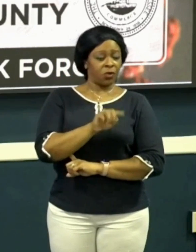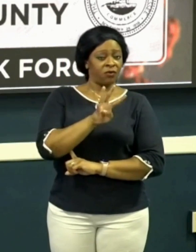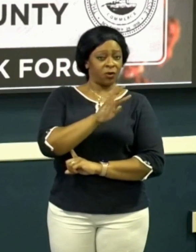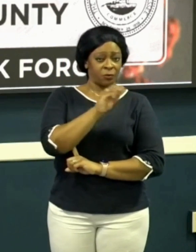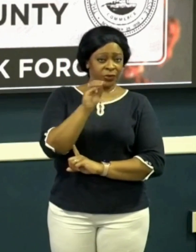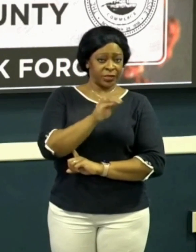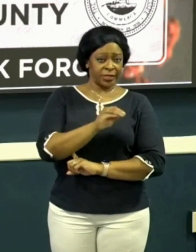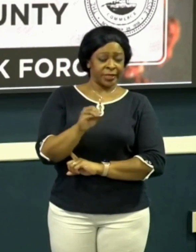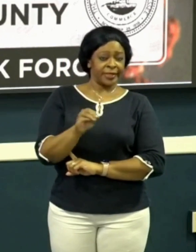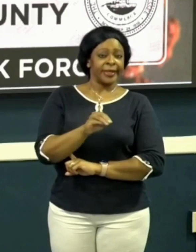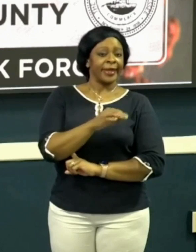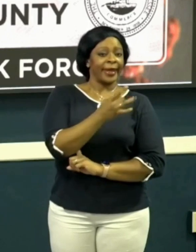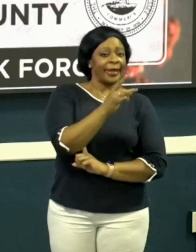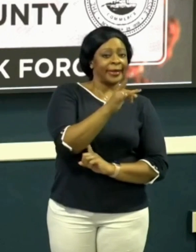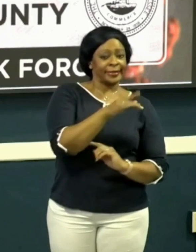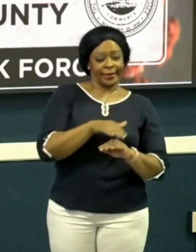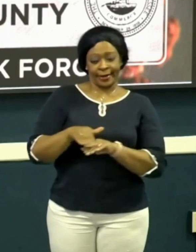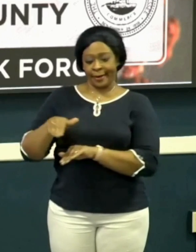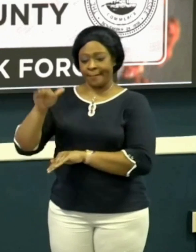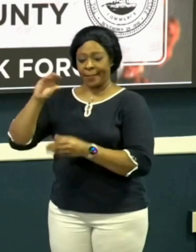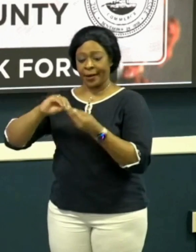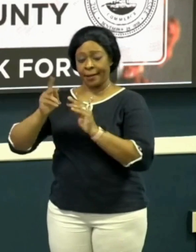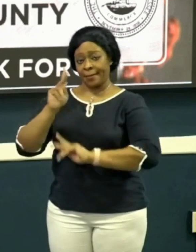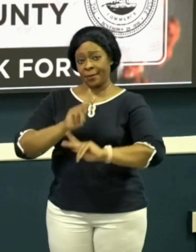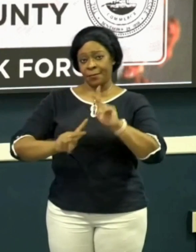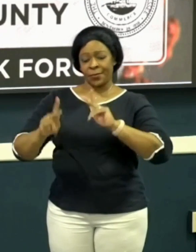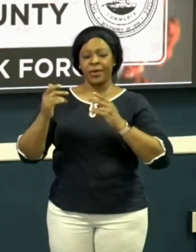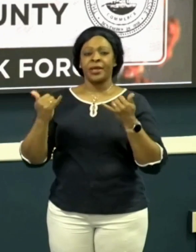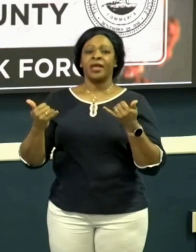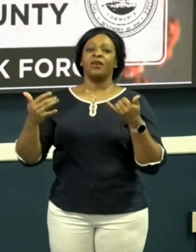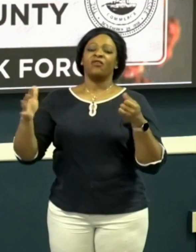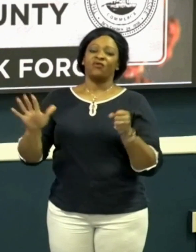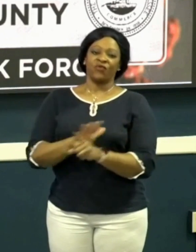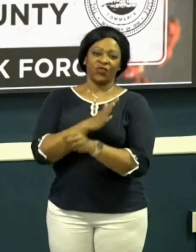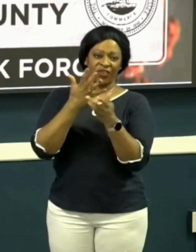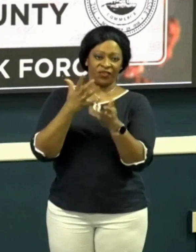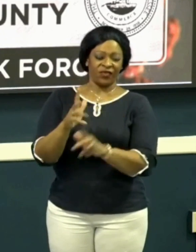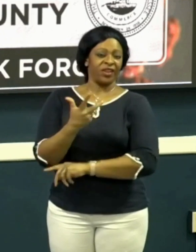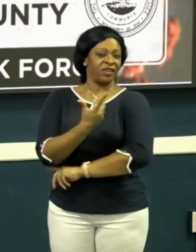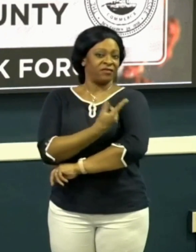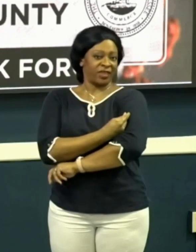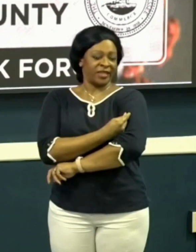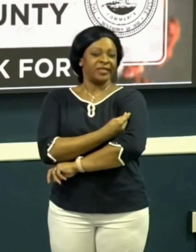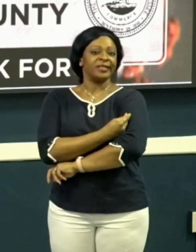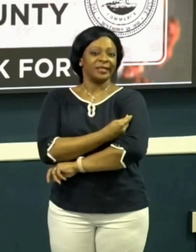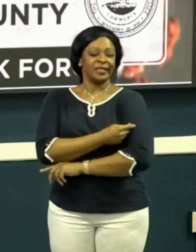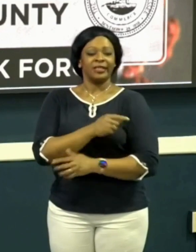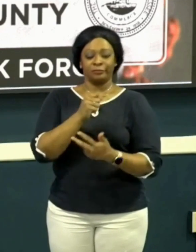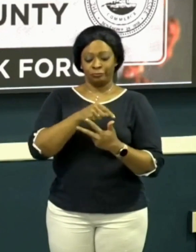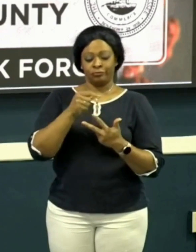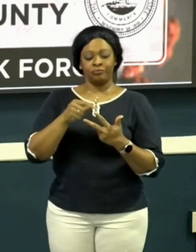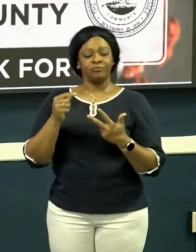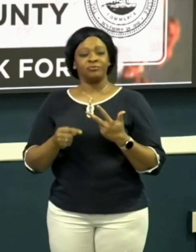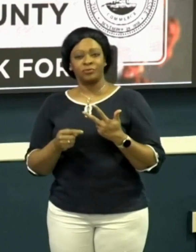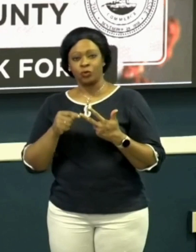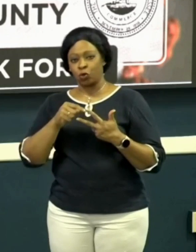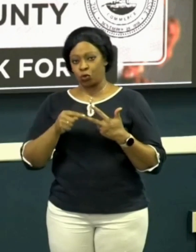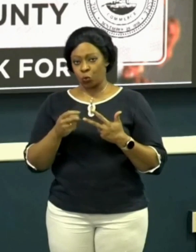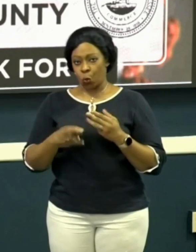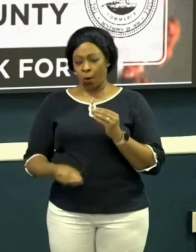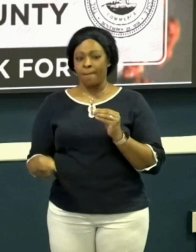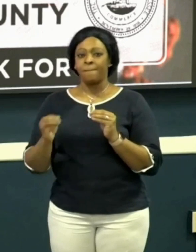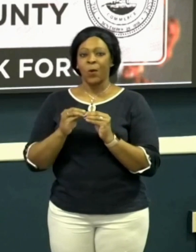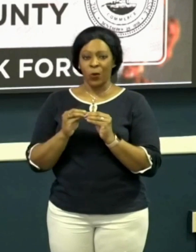61.4% of the 18 and older population is now fully vaccinated, having completed the series of at least two